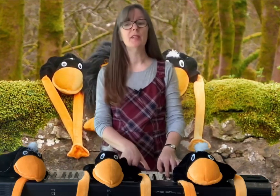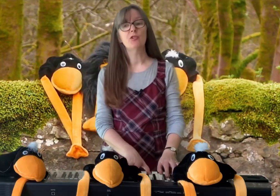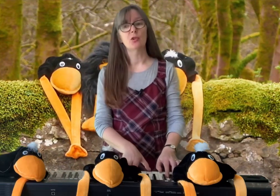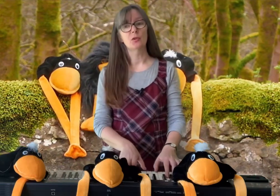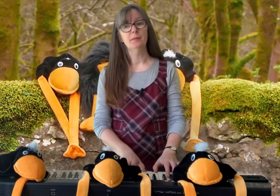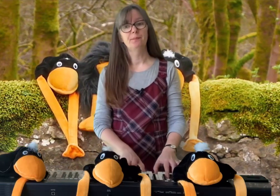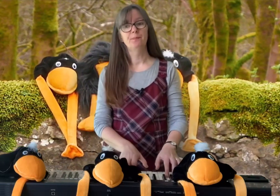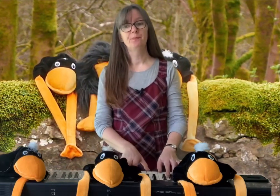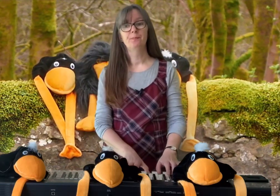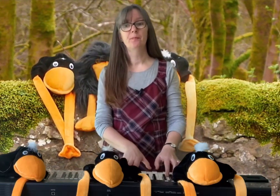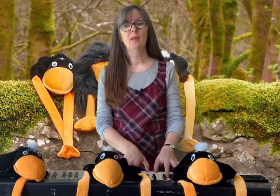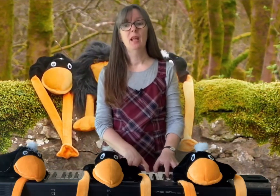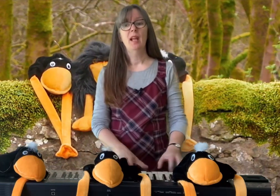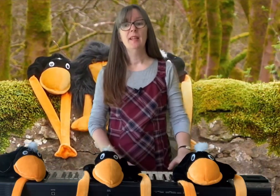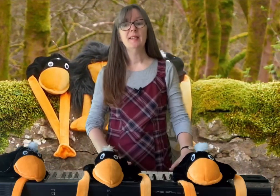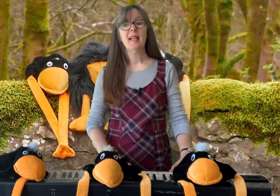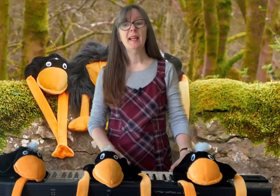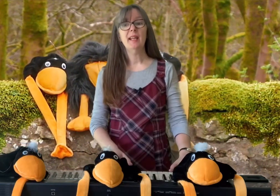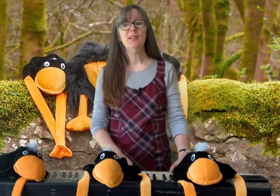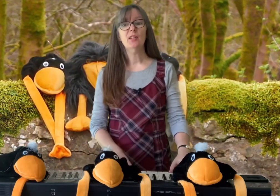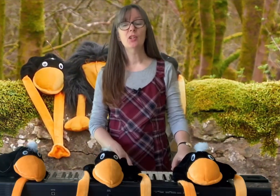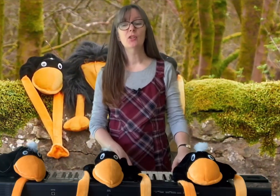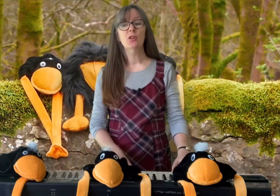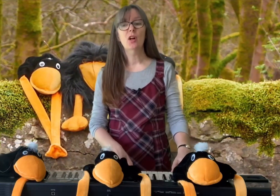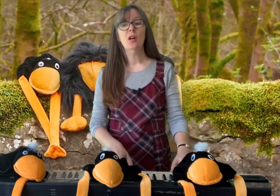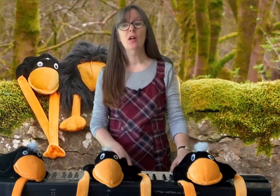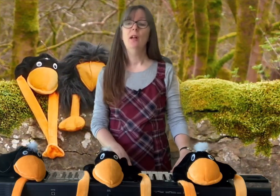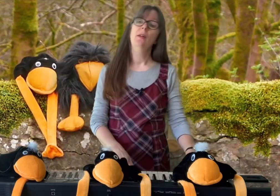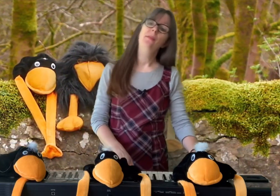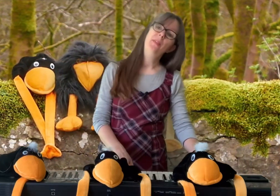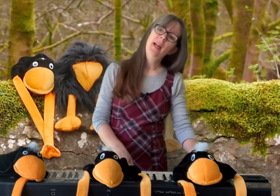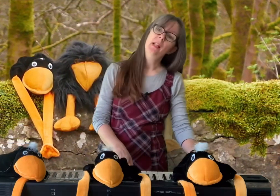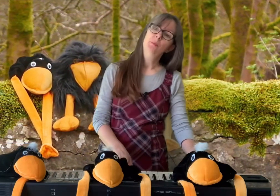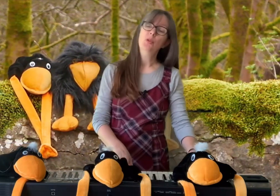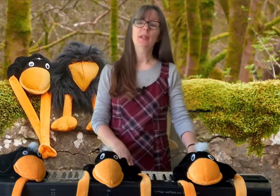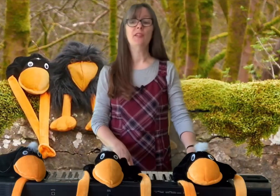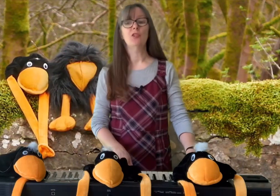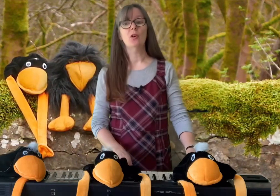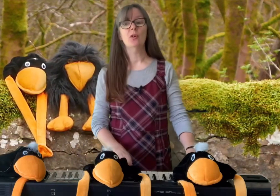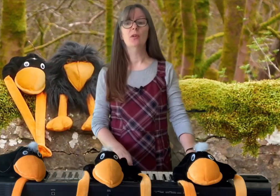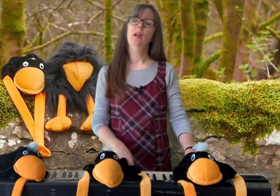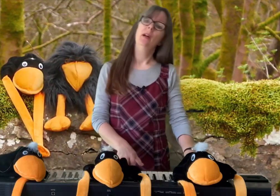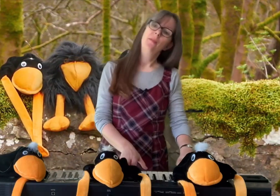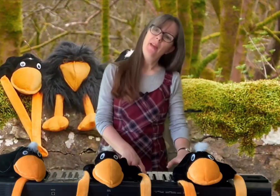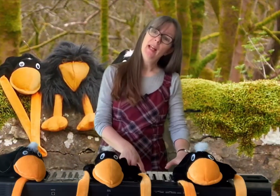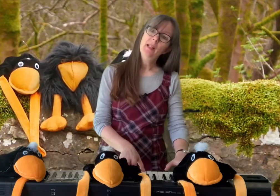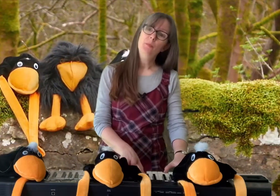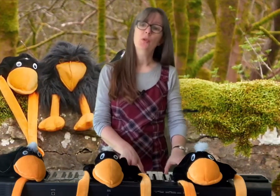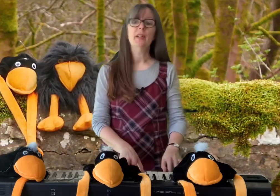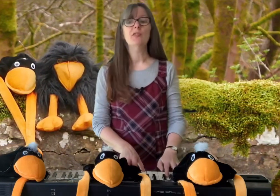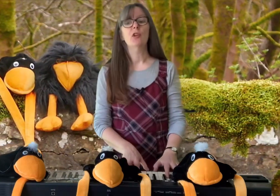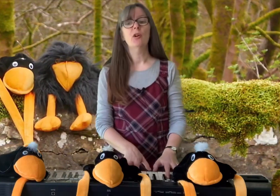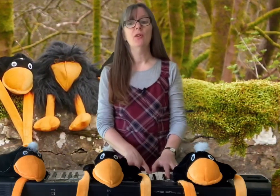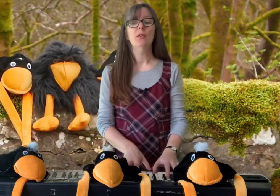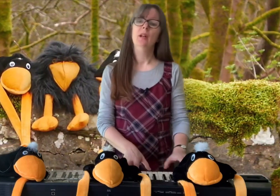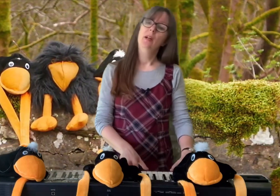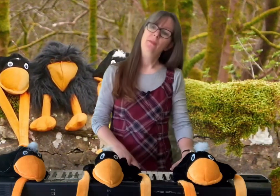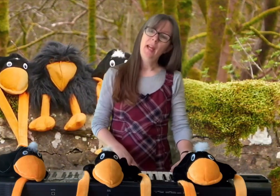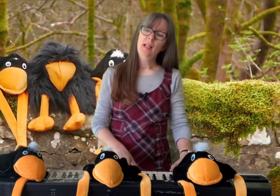jaw. The second crow fell and broke his jaw. Fell and broke his jaw. Fell and